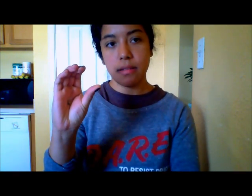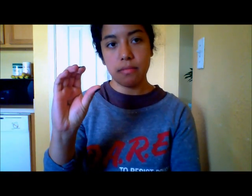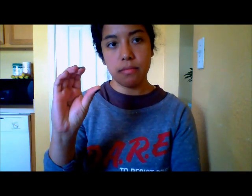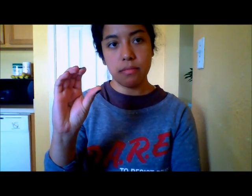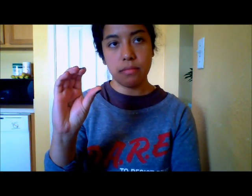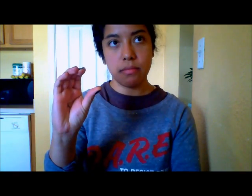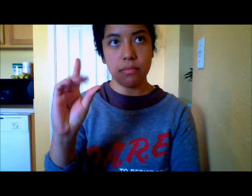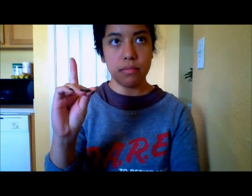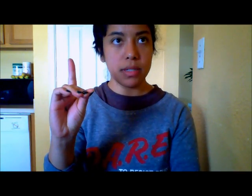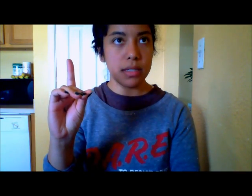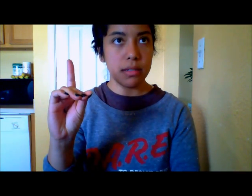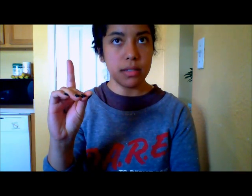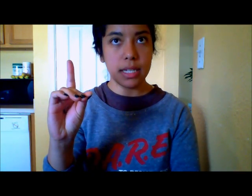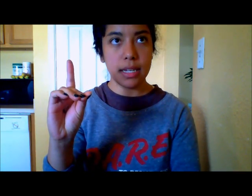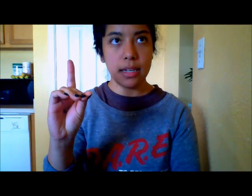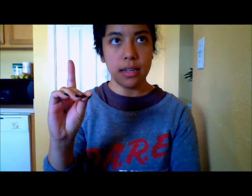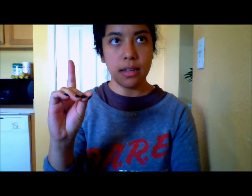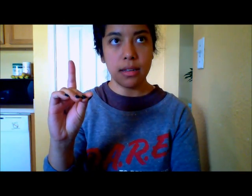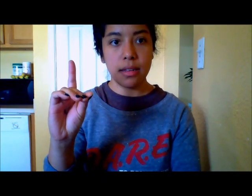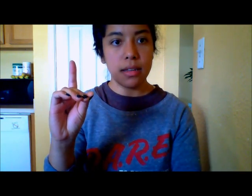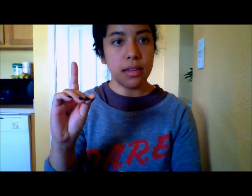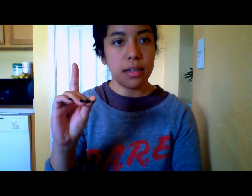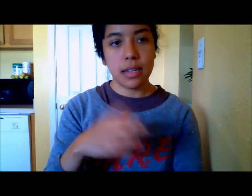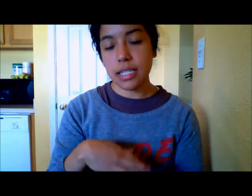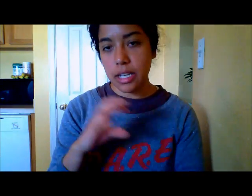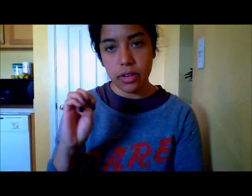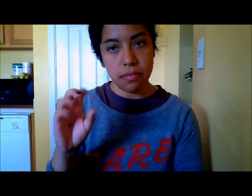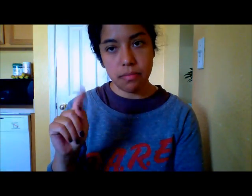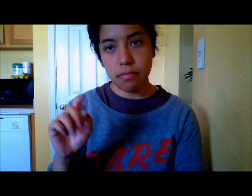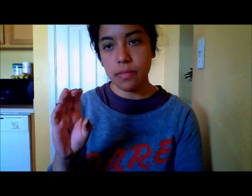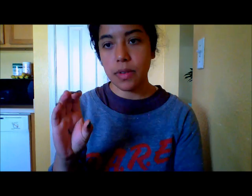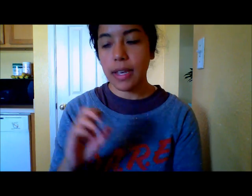um, D, etc. Okay.